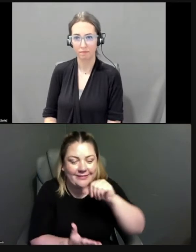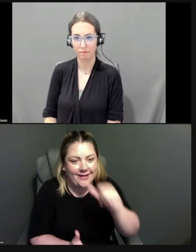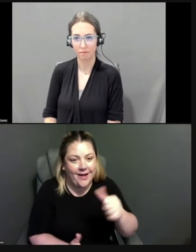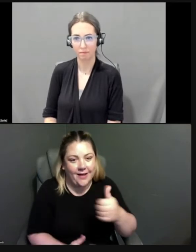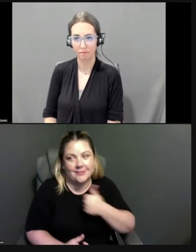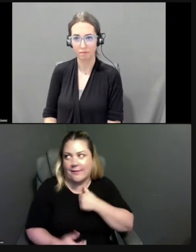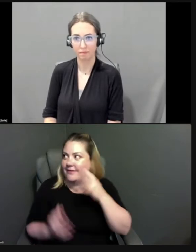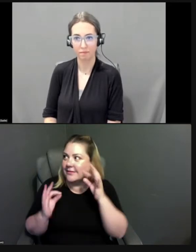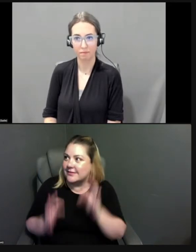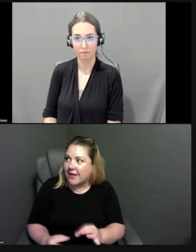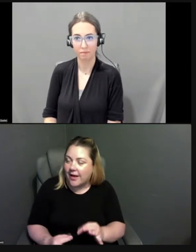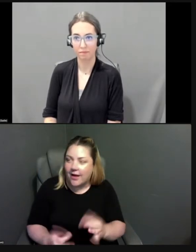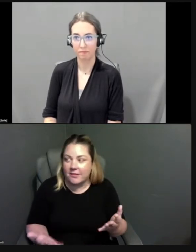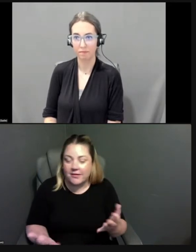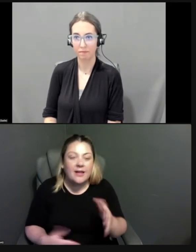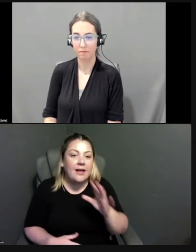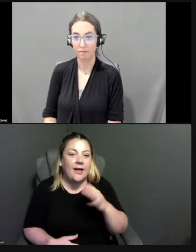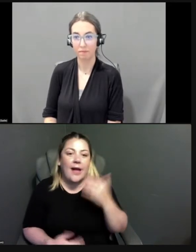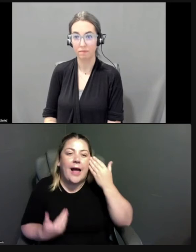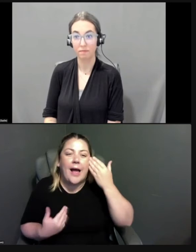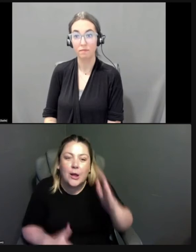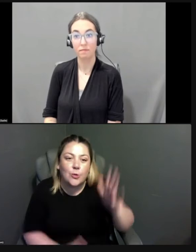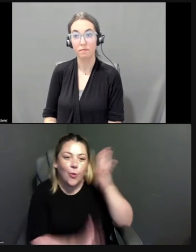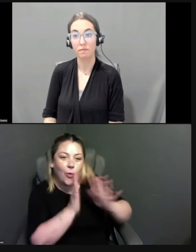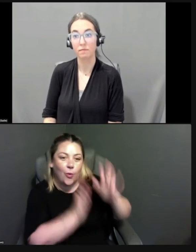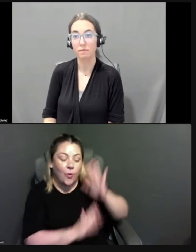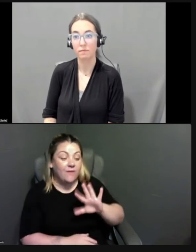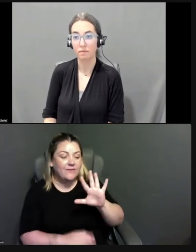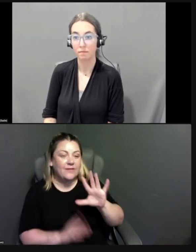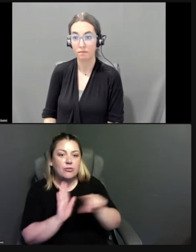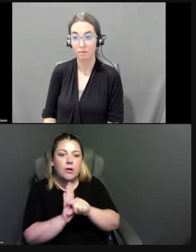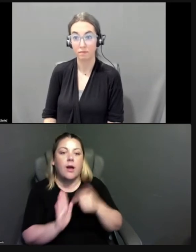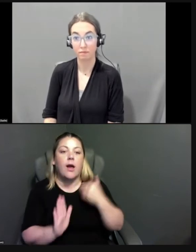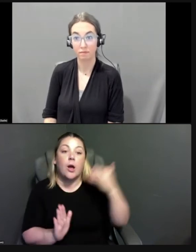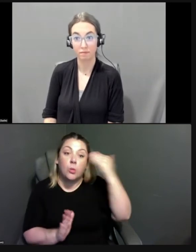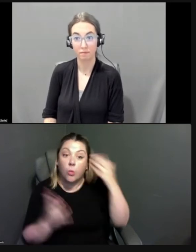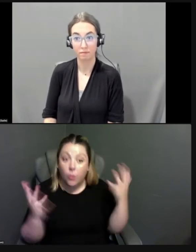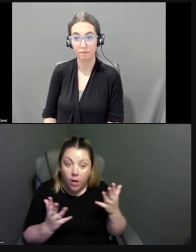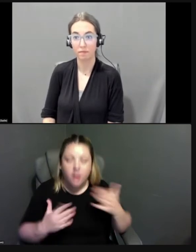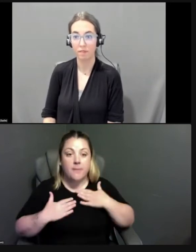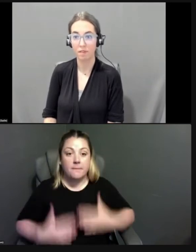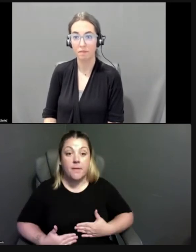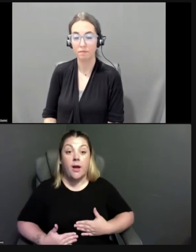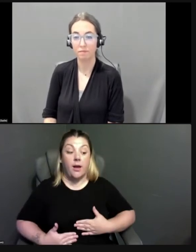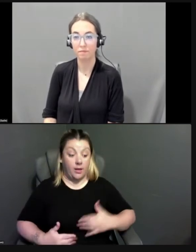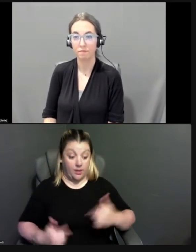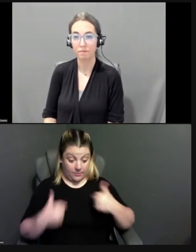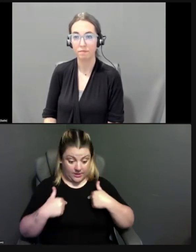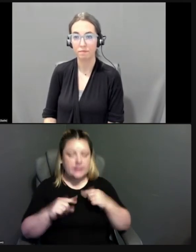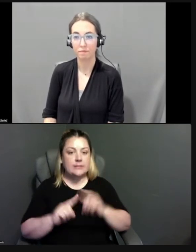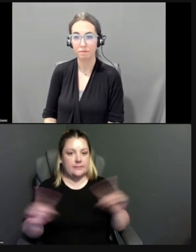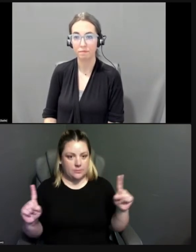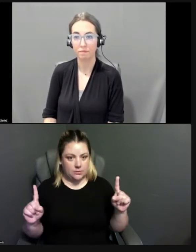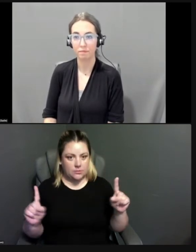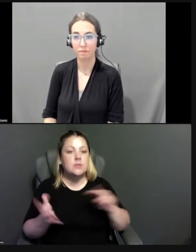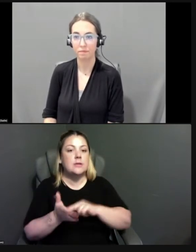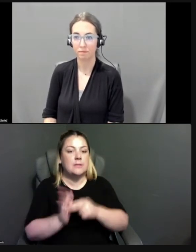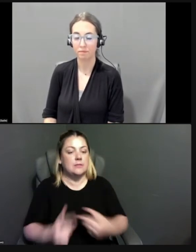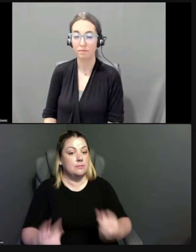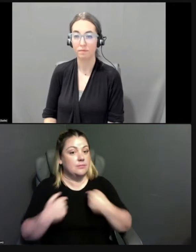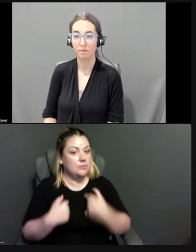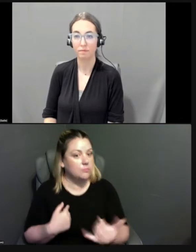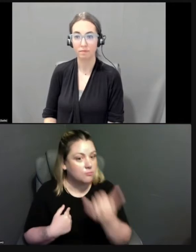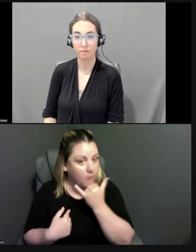5th grade. All I knew was my body was different and therefore wrong. Interestingly, though, then when I did finally